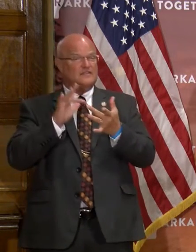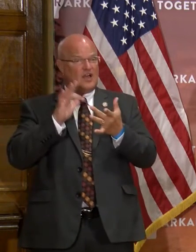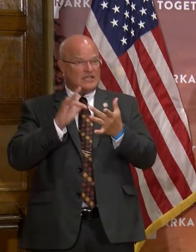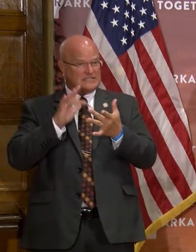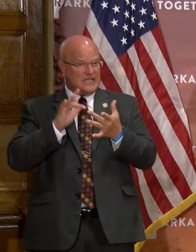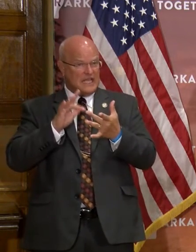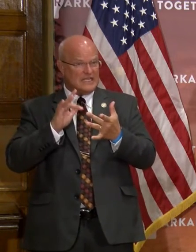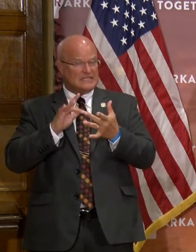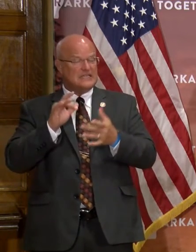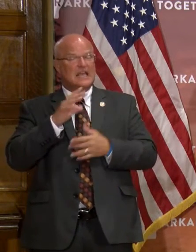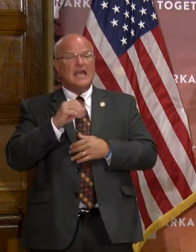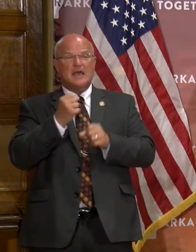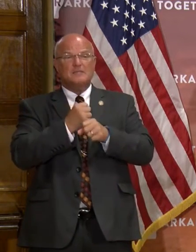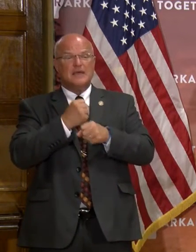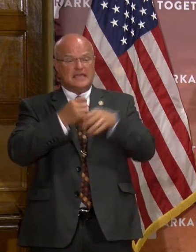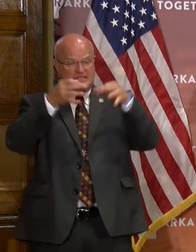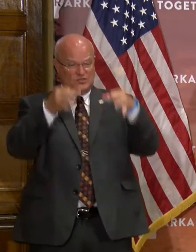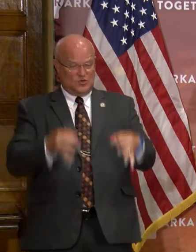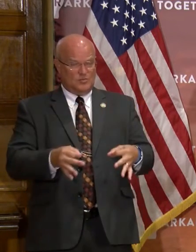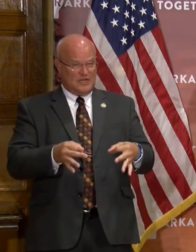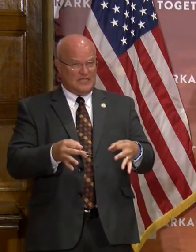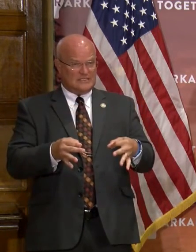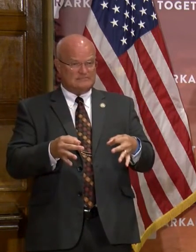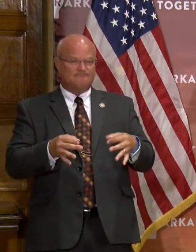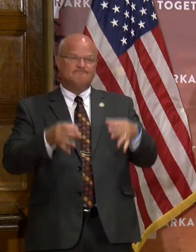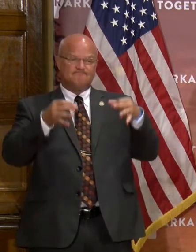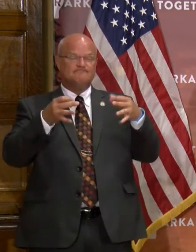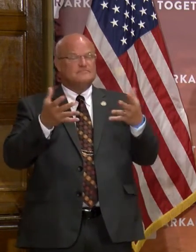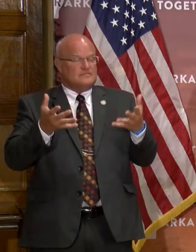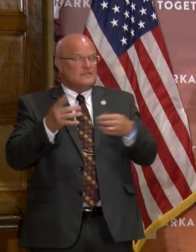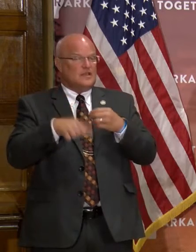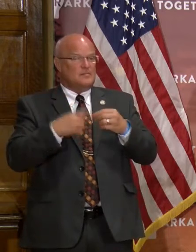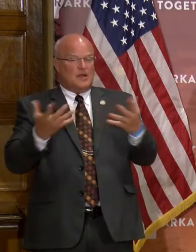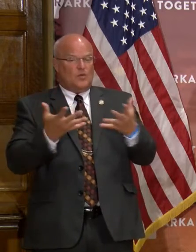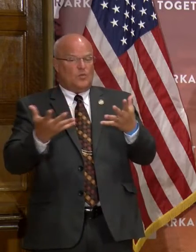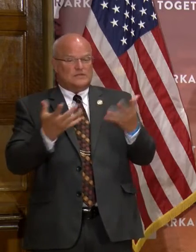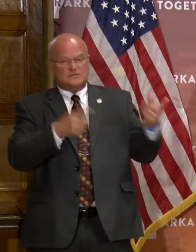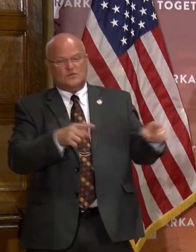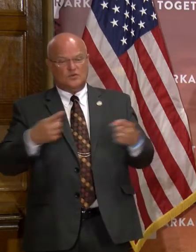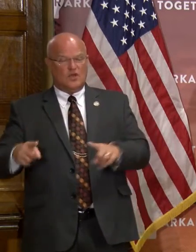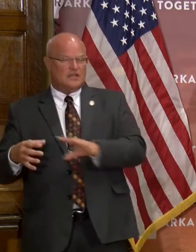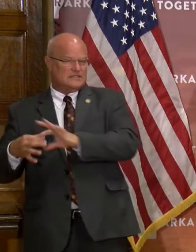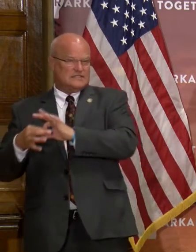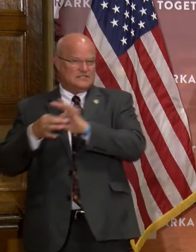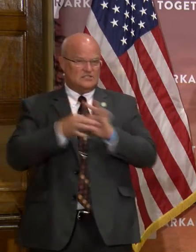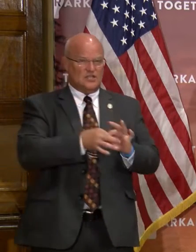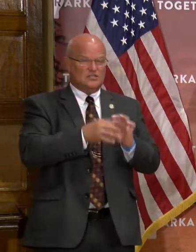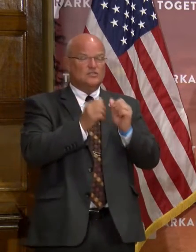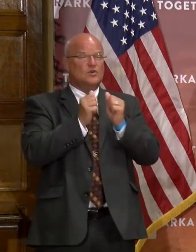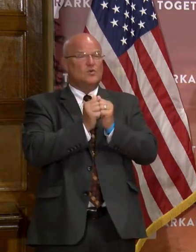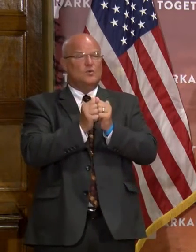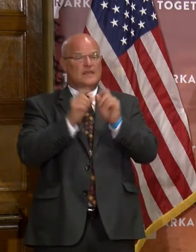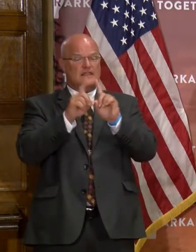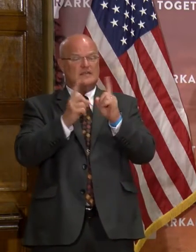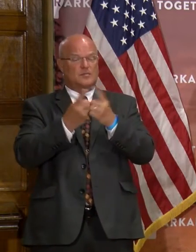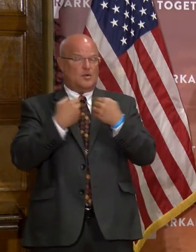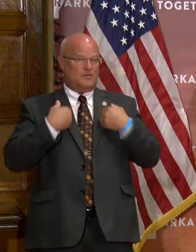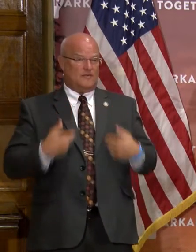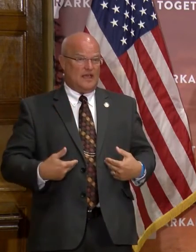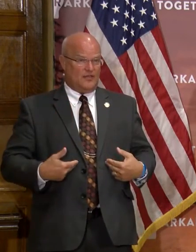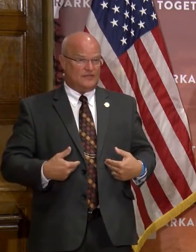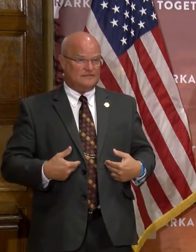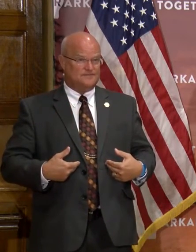contact, and make a determination, a judgment in conjunction with the Department of